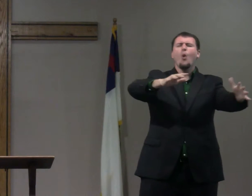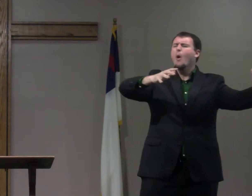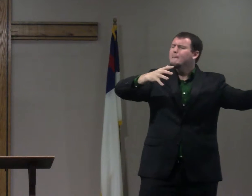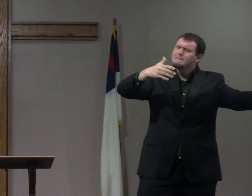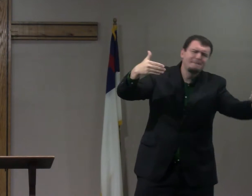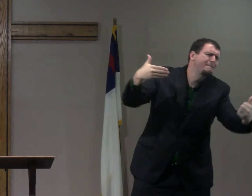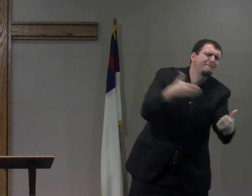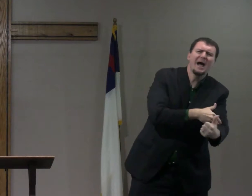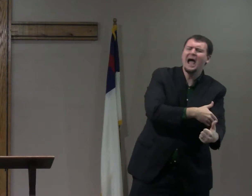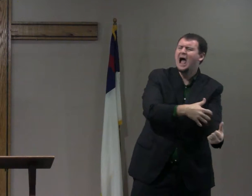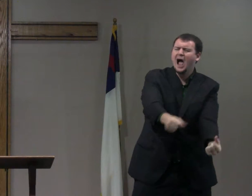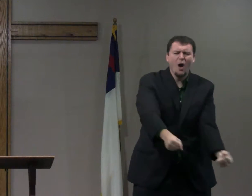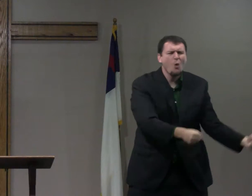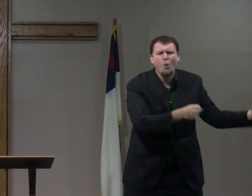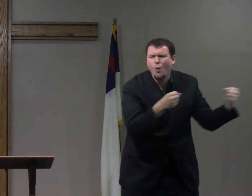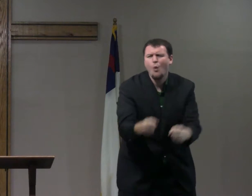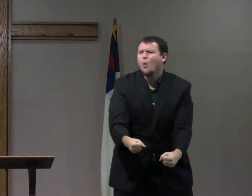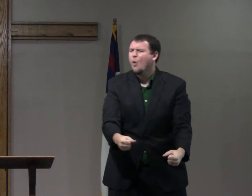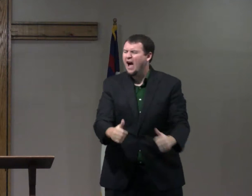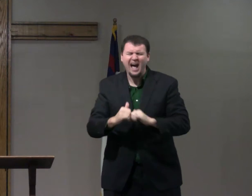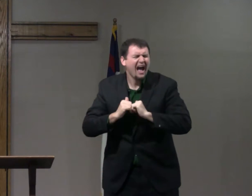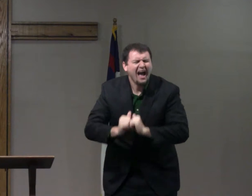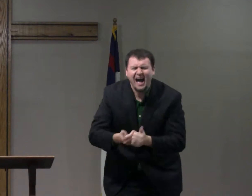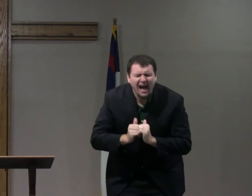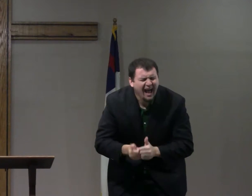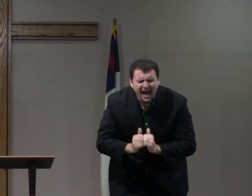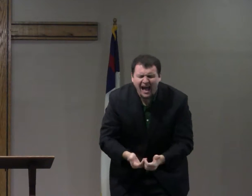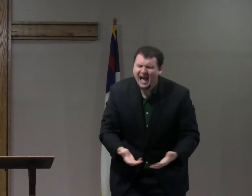done amazing, powerful miracles.